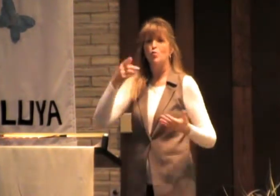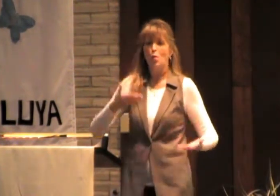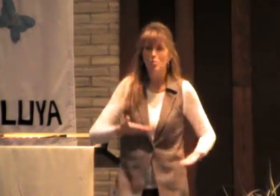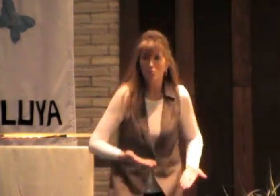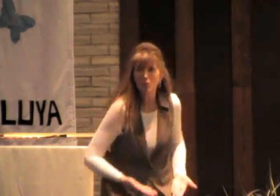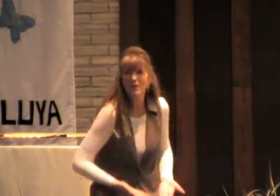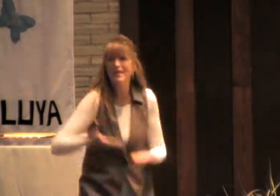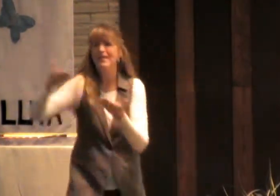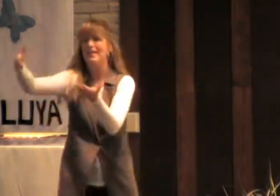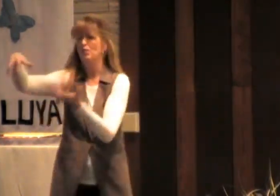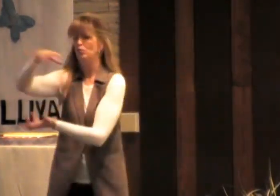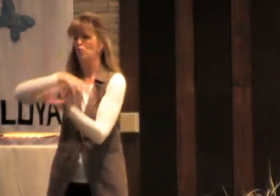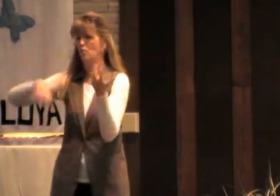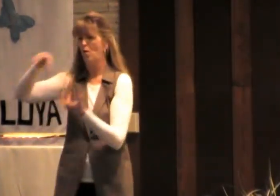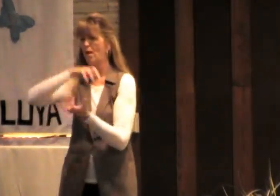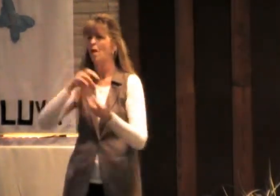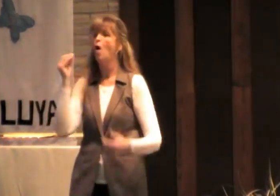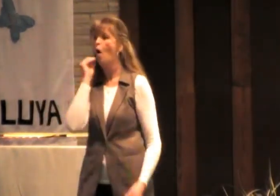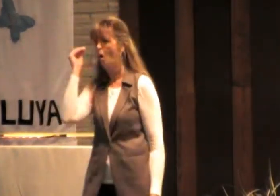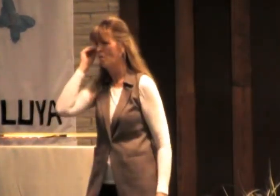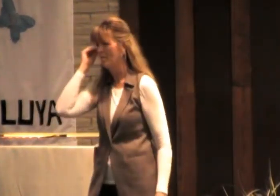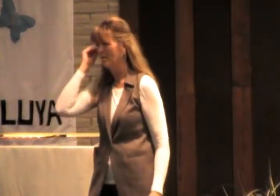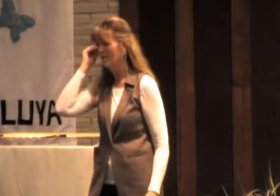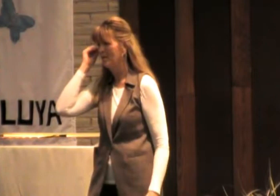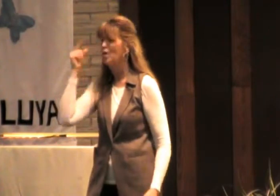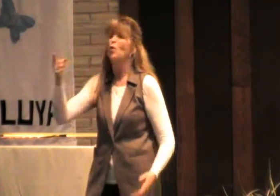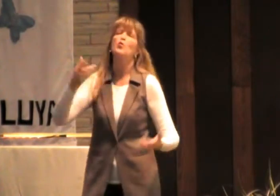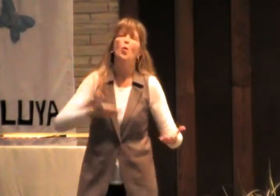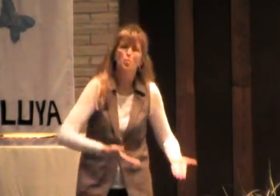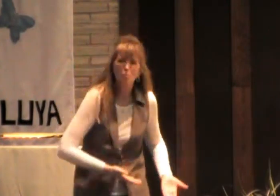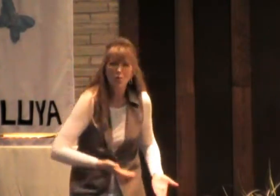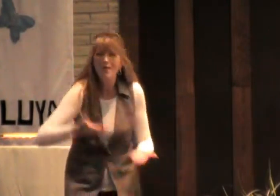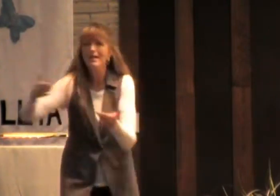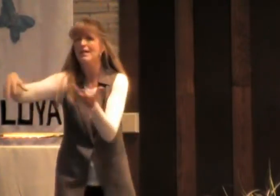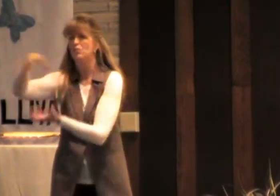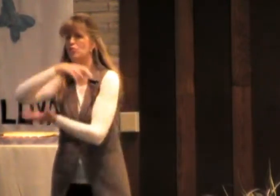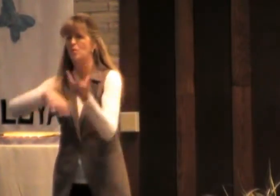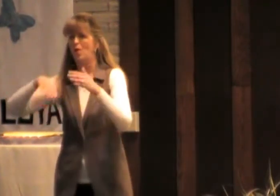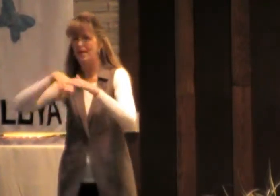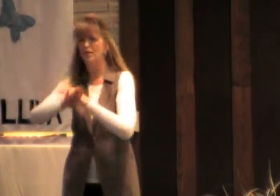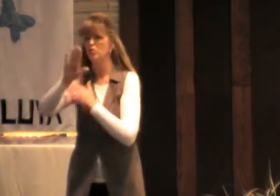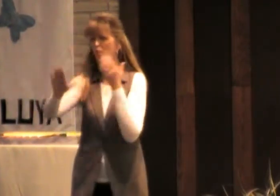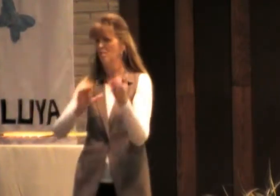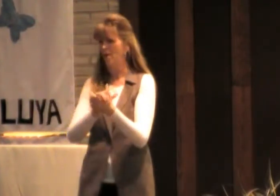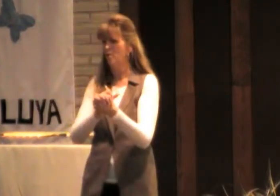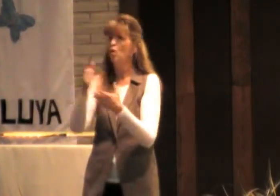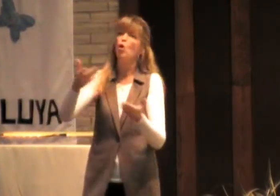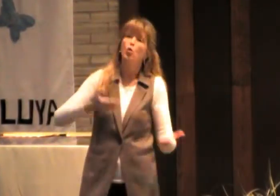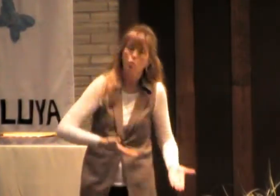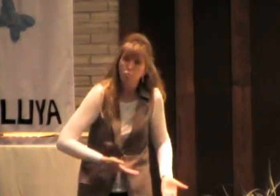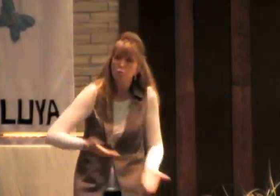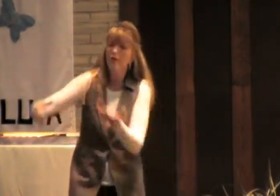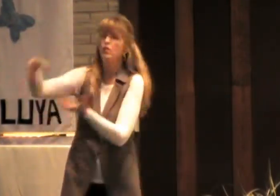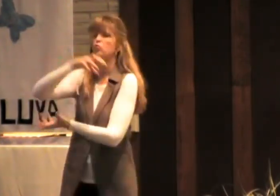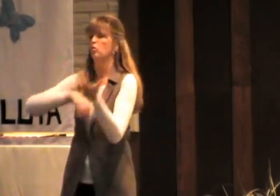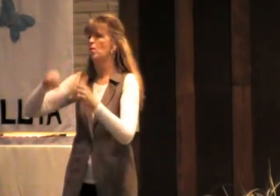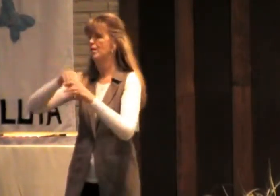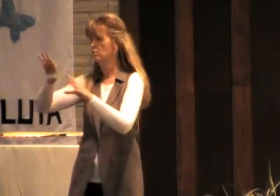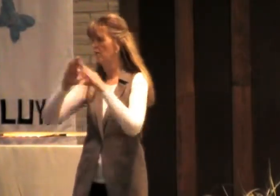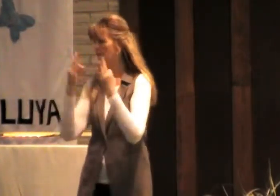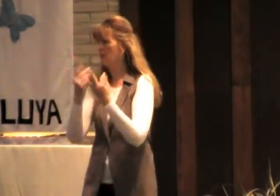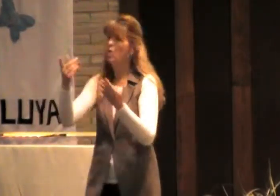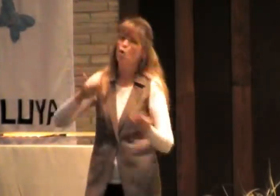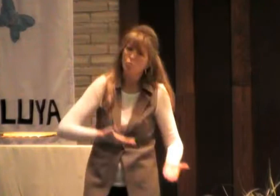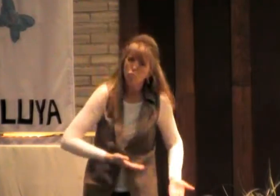what? You're going to bring that turmoil into your home. You're going to bring that turmoil into your marriage. You will